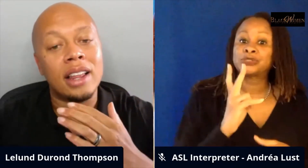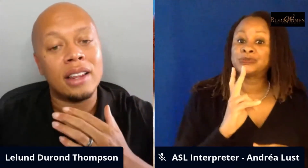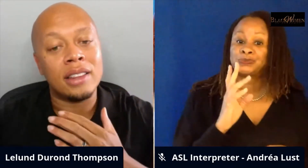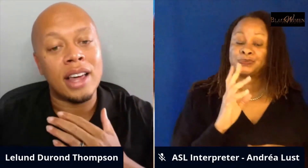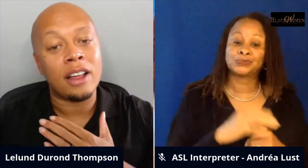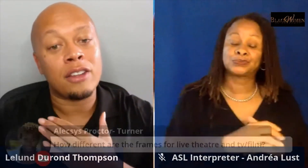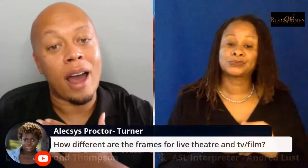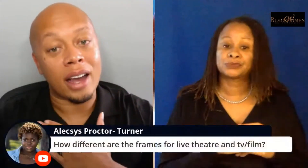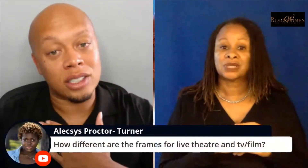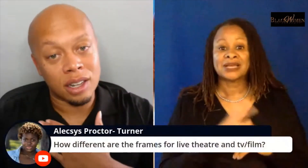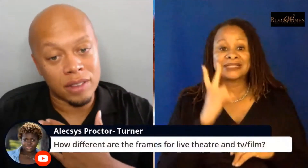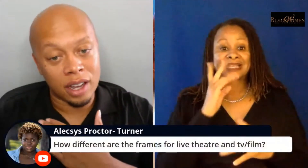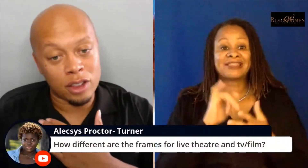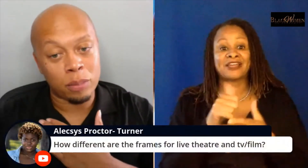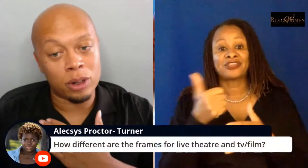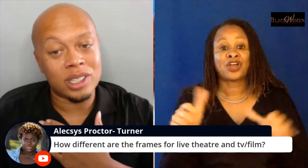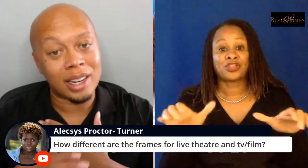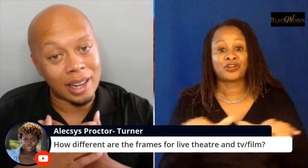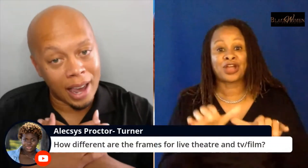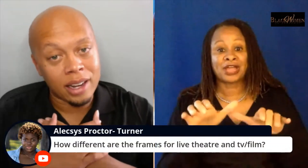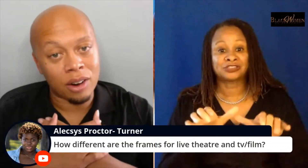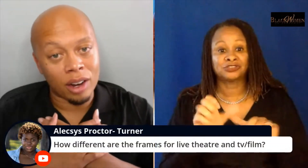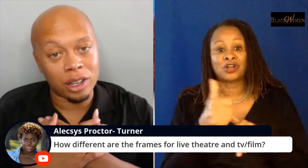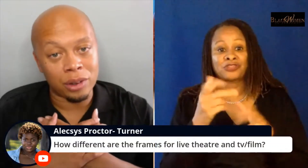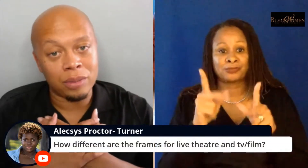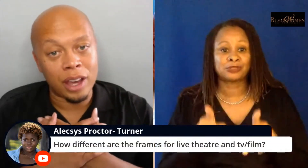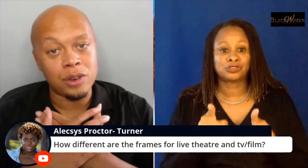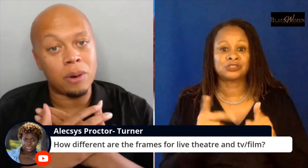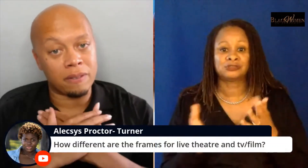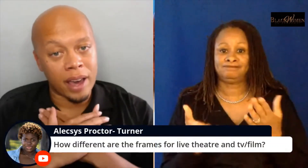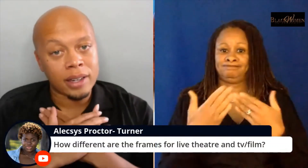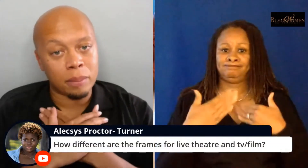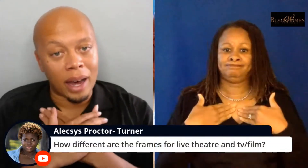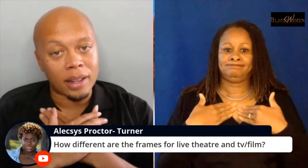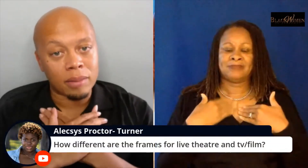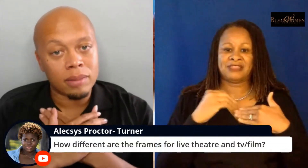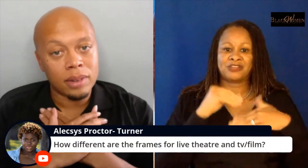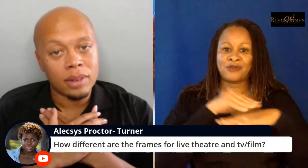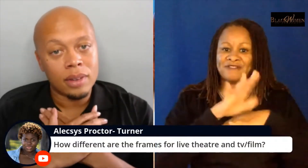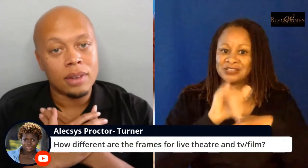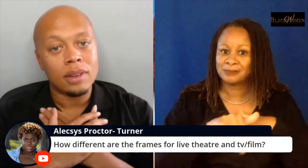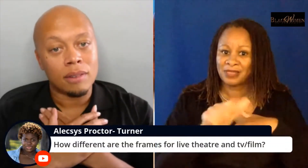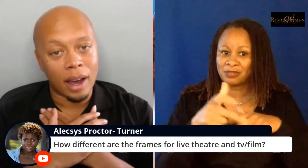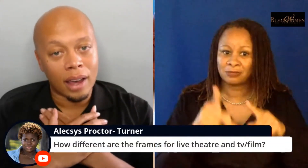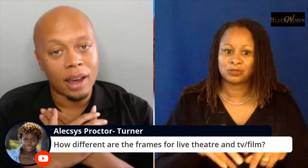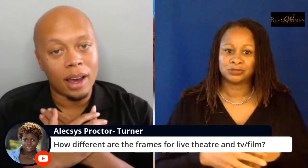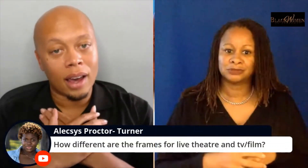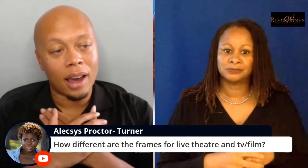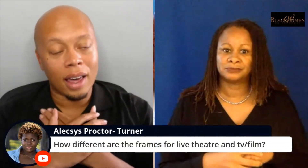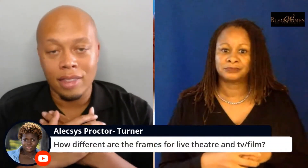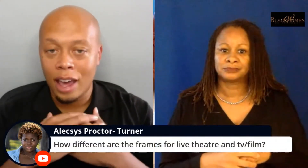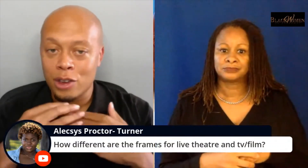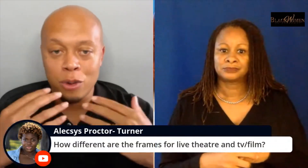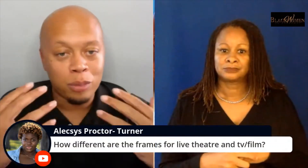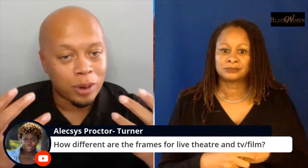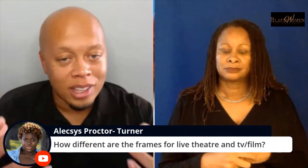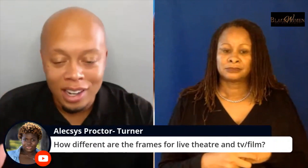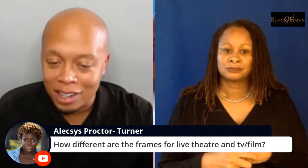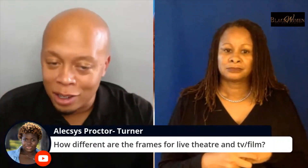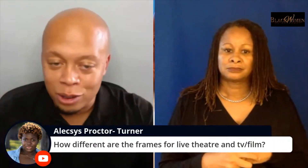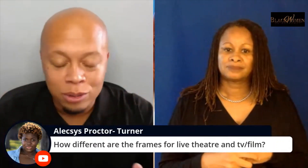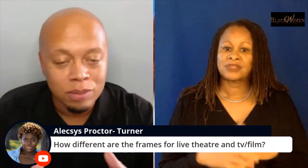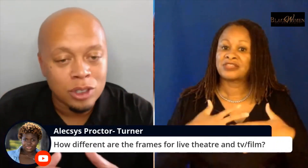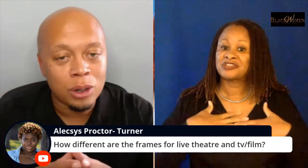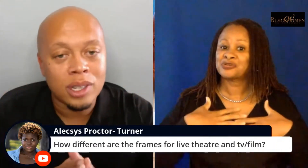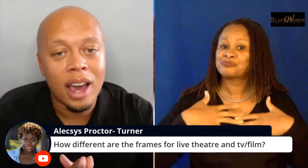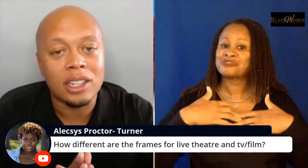that the other actions of the other person landed on you, that you were affected by them, right? And that you were breathing and